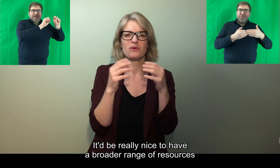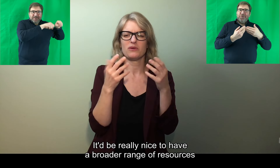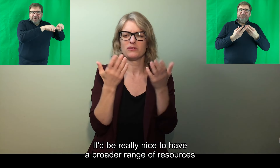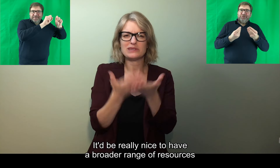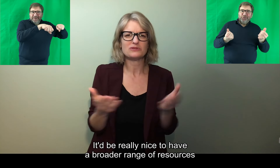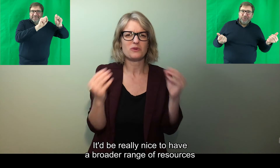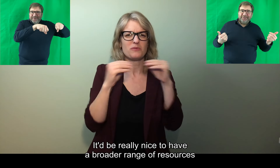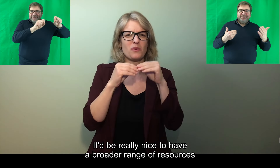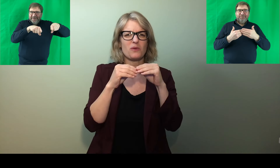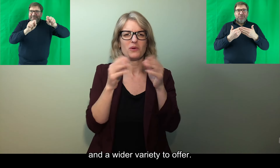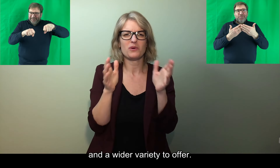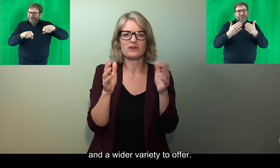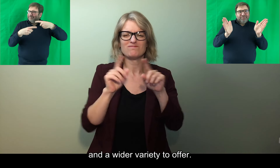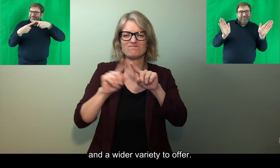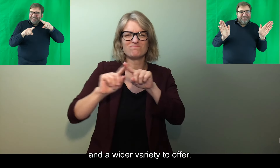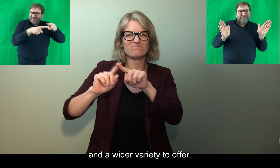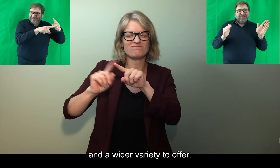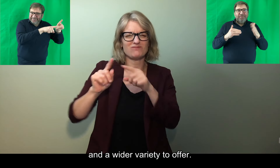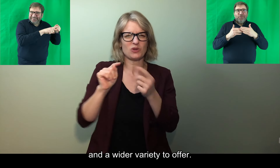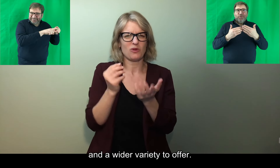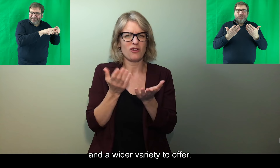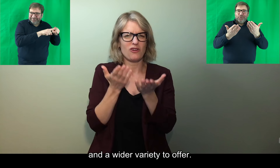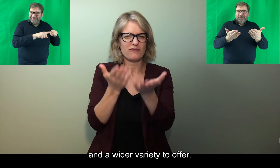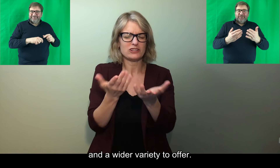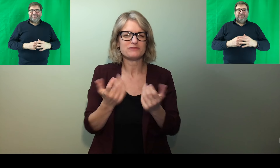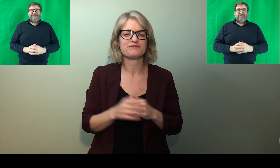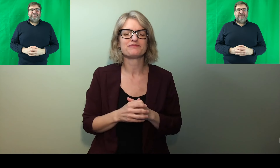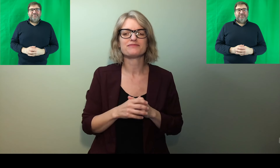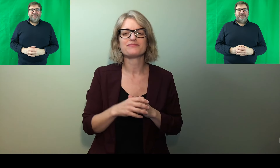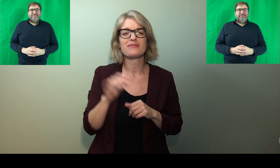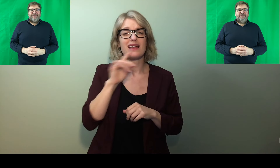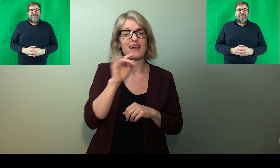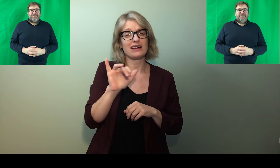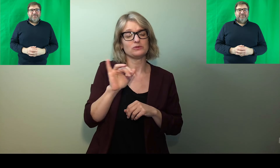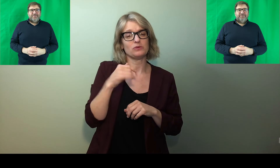of resources and a wider variety to offer.